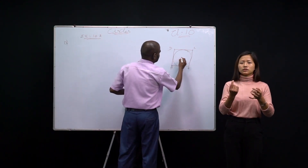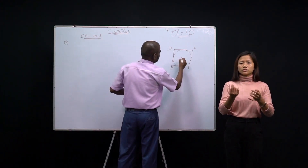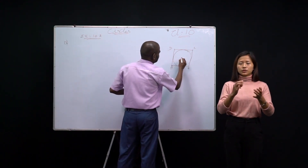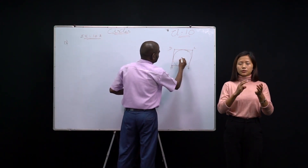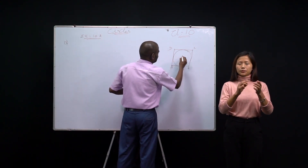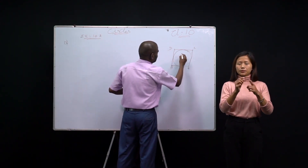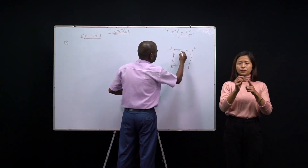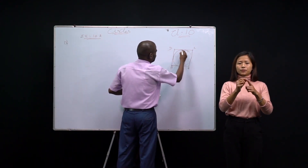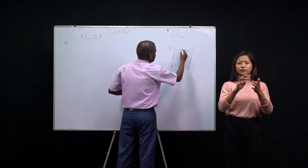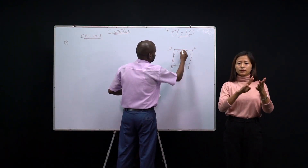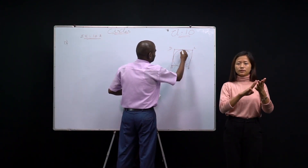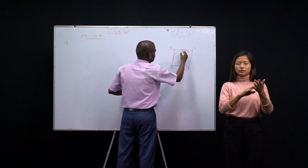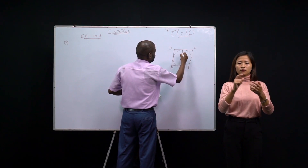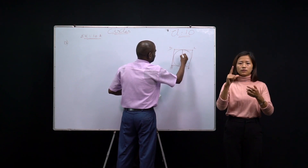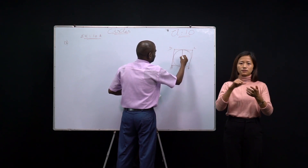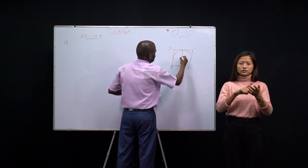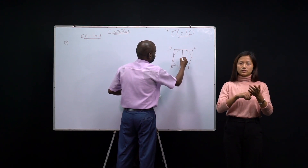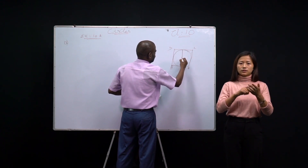center.